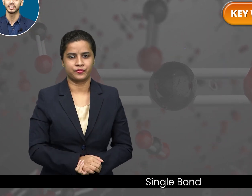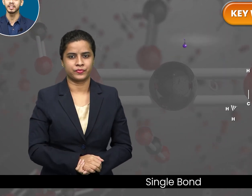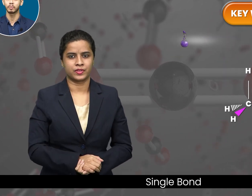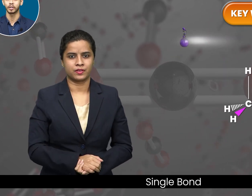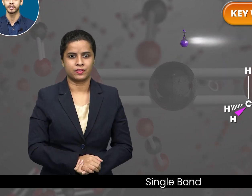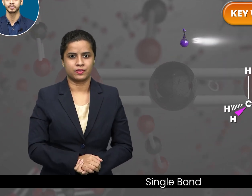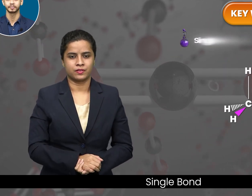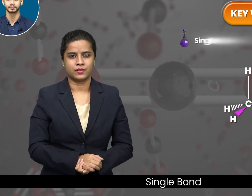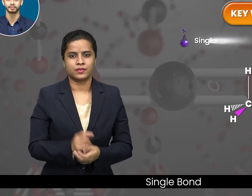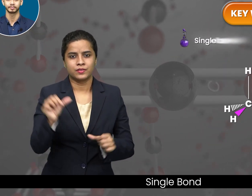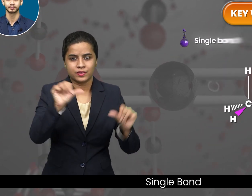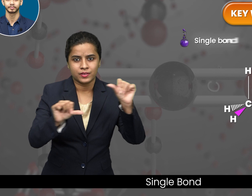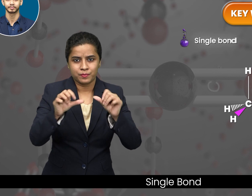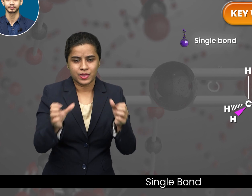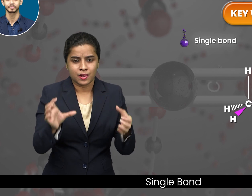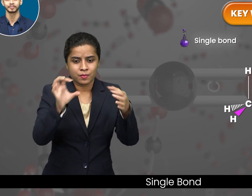single bond,